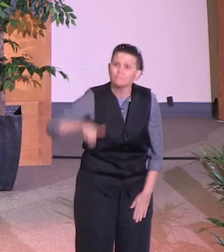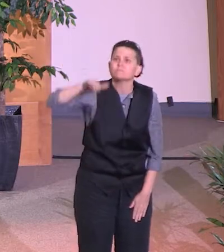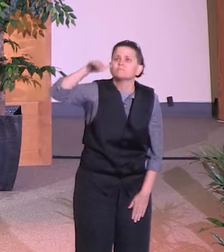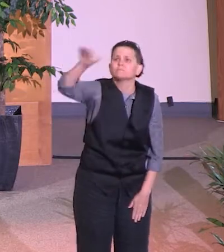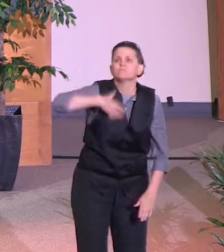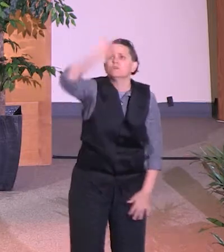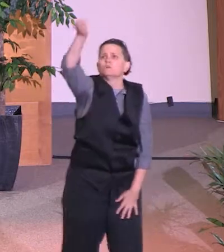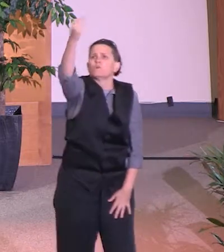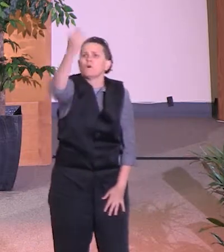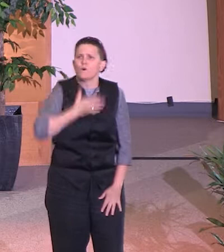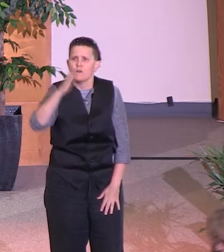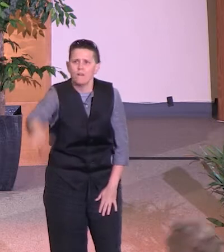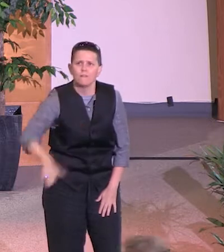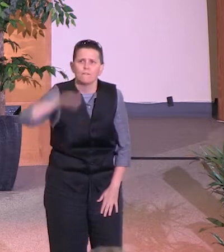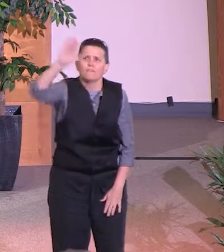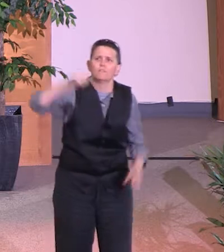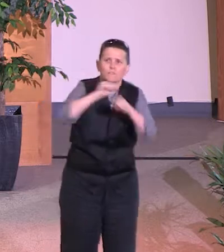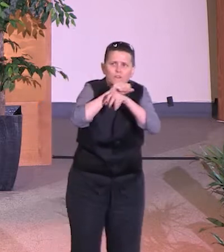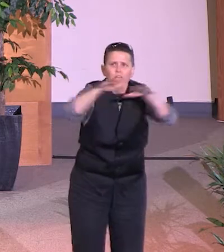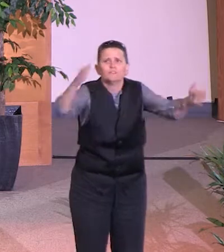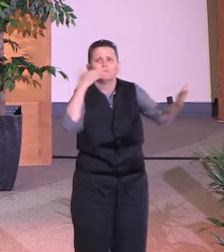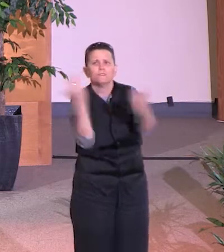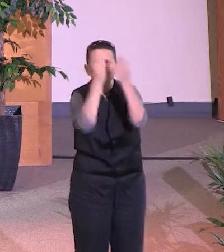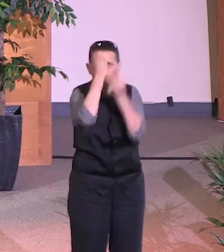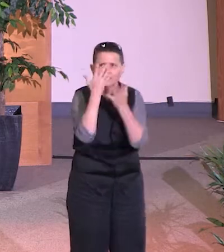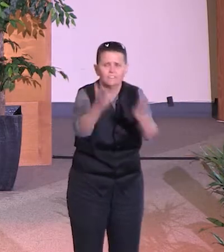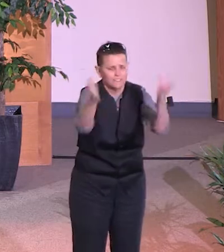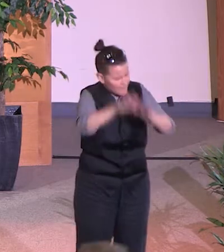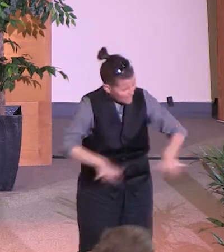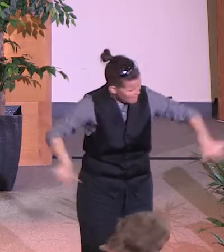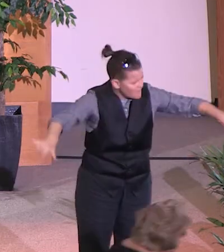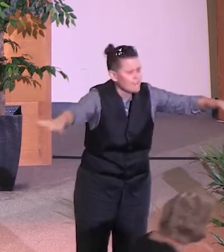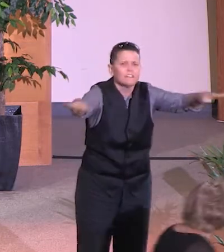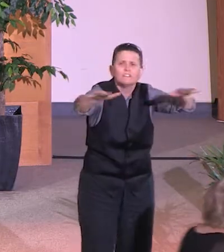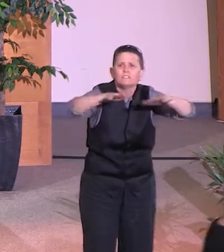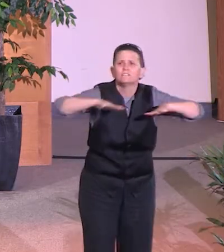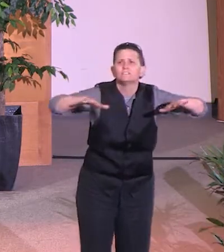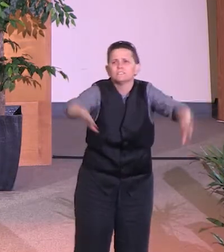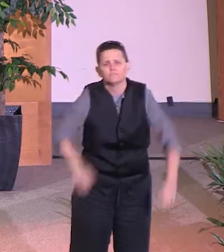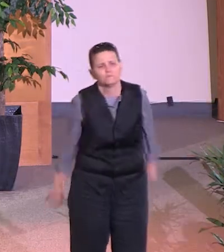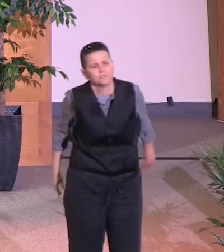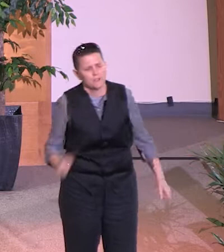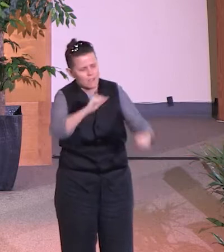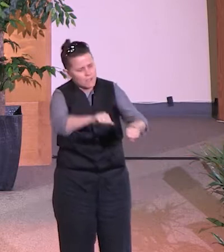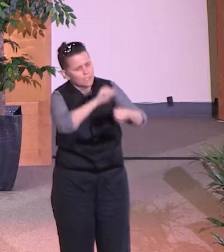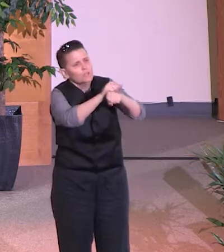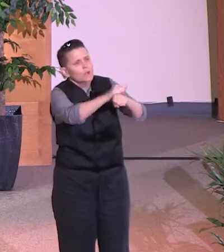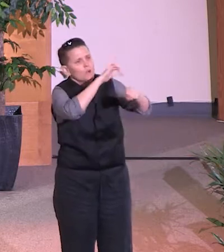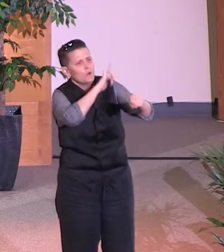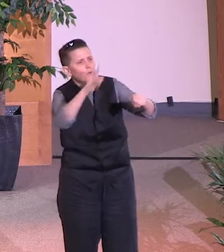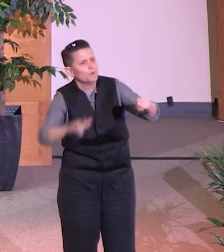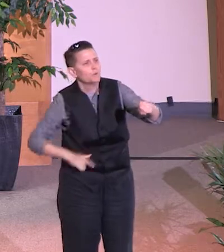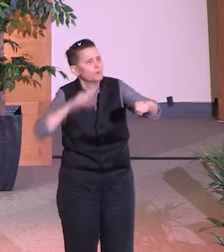in grace, gonna spread good news all over the place. Stand on the rock. Yes,